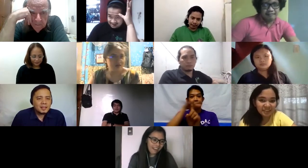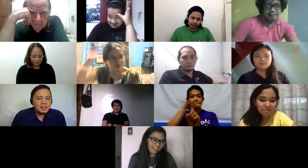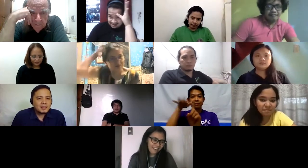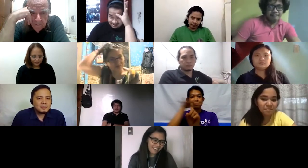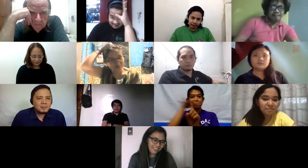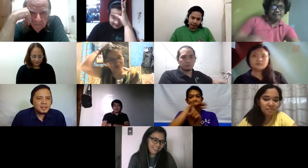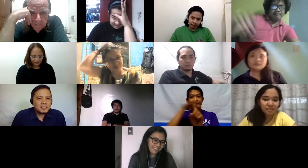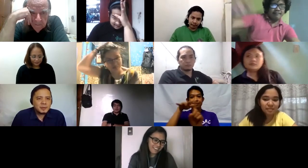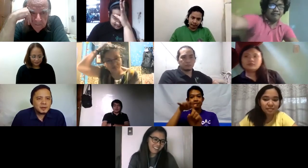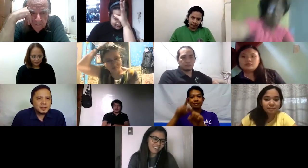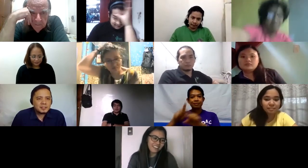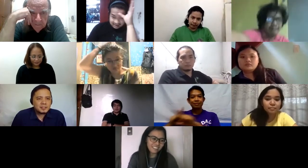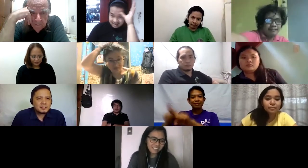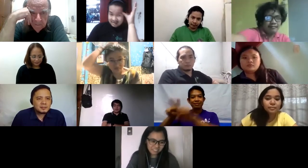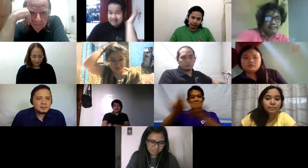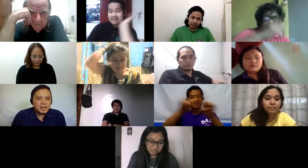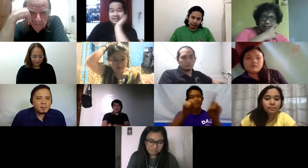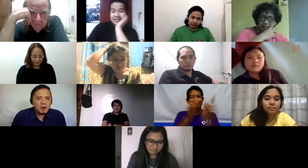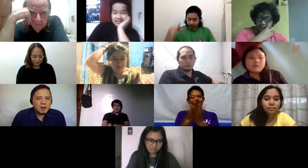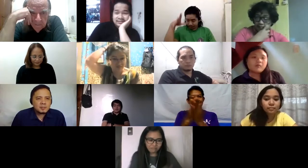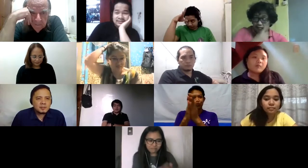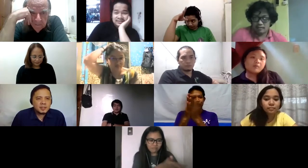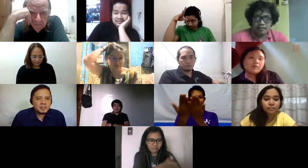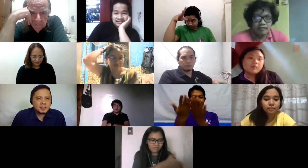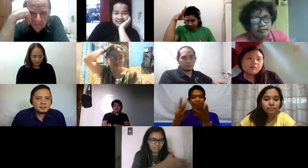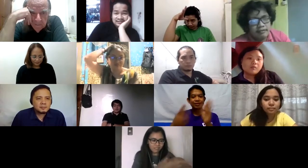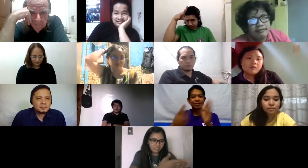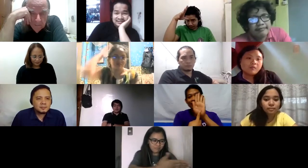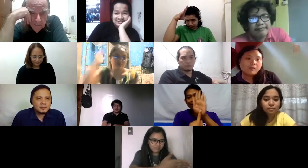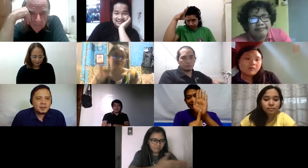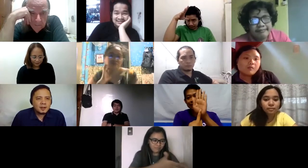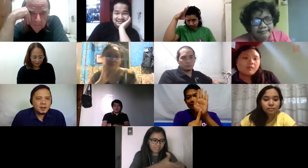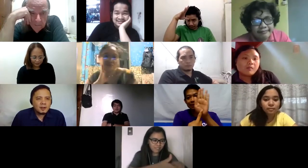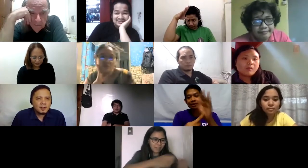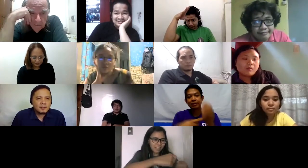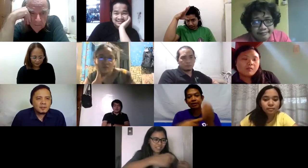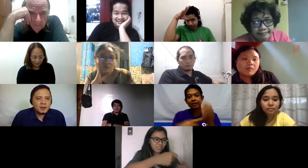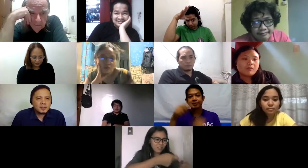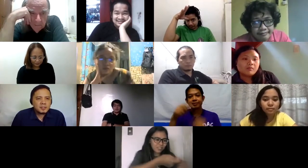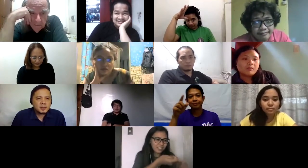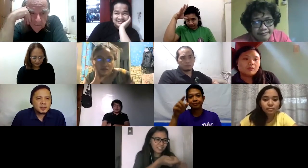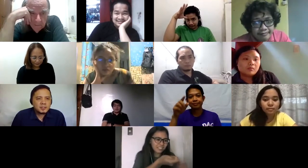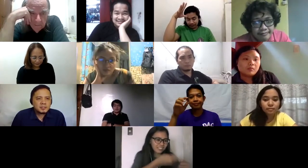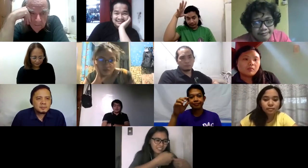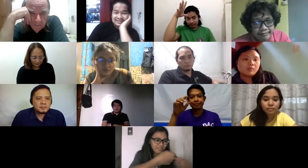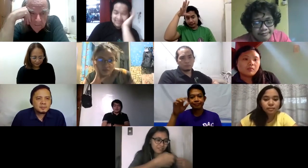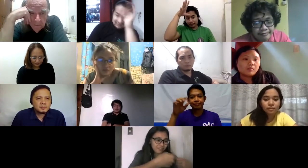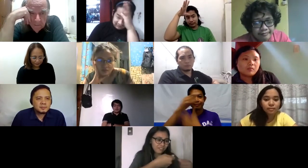In my experience and my observation of the various books